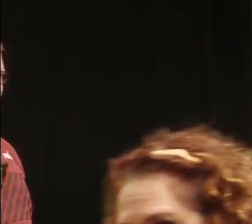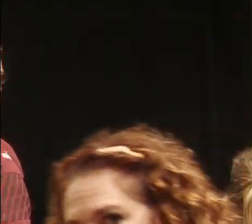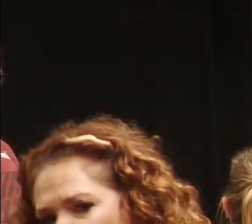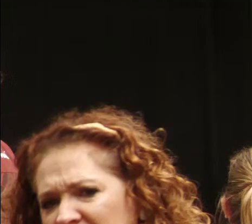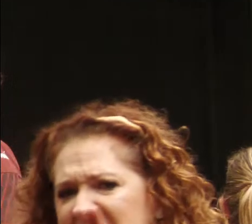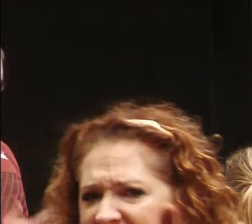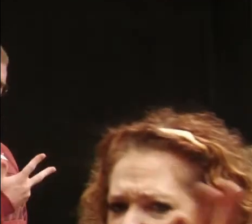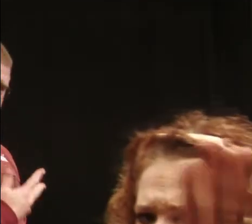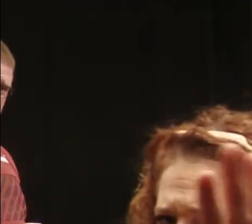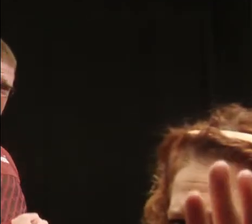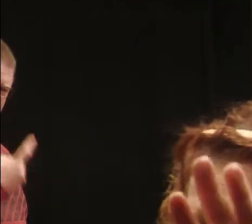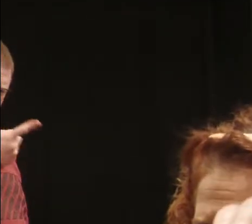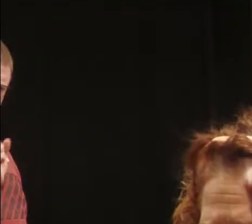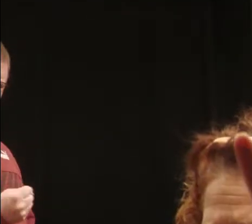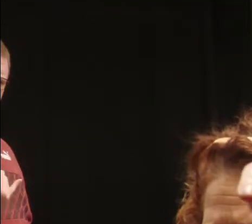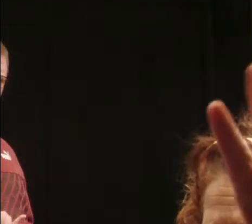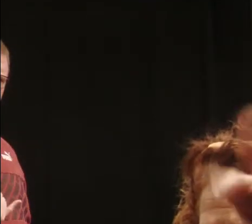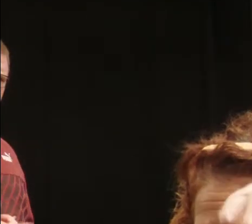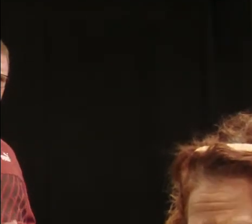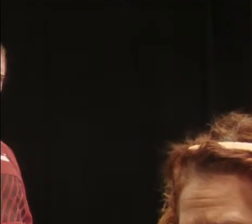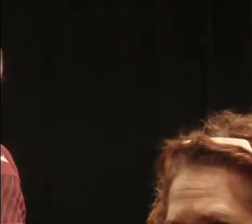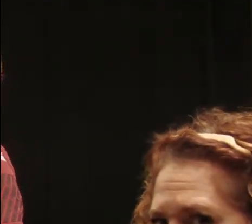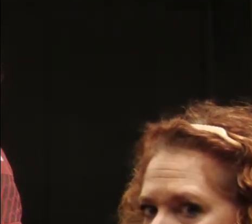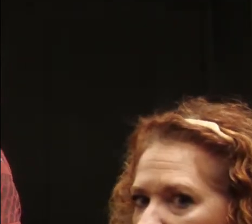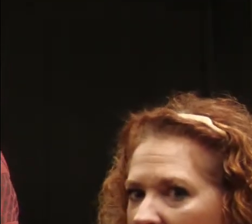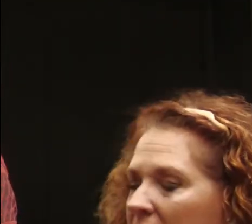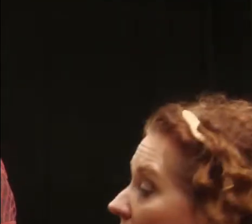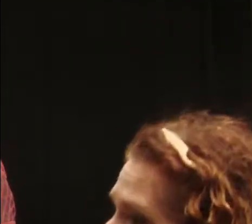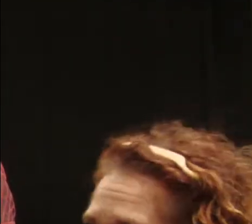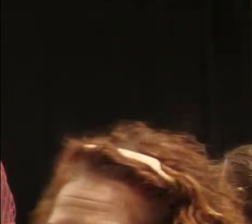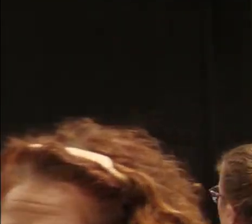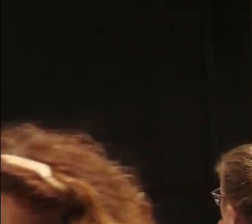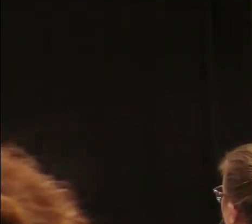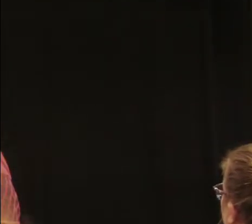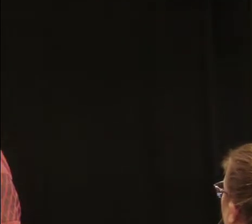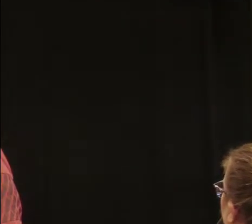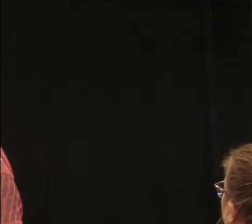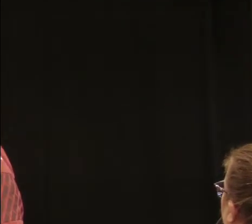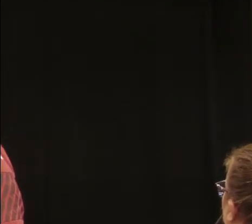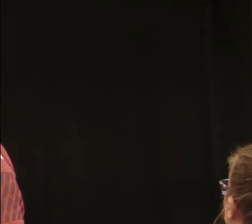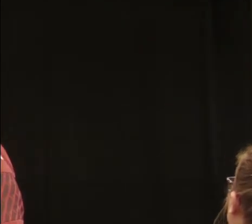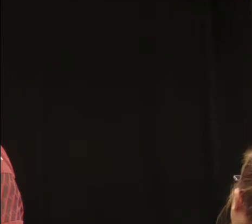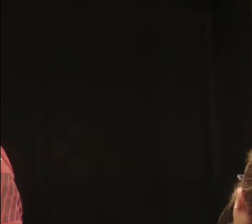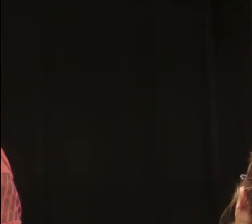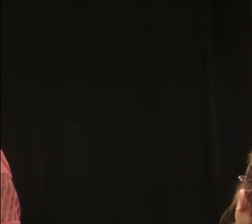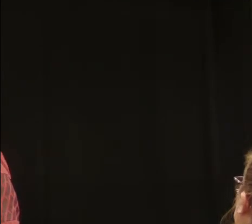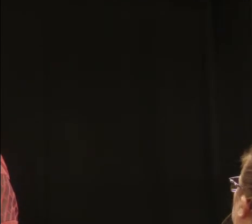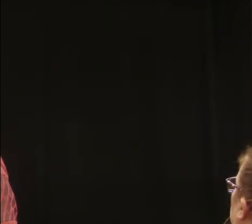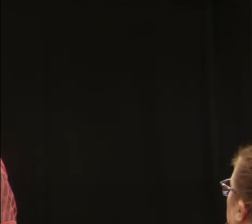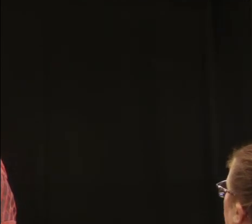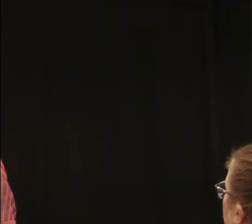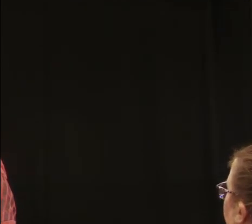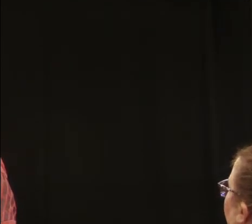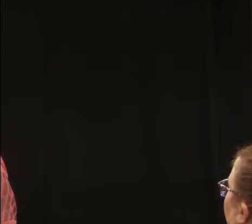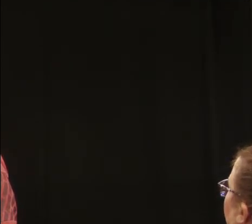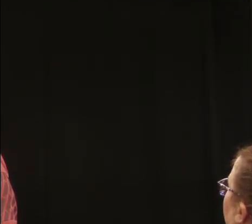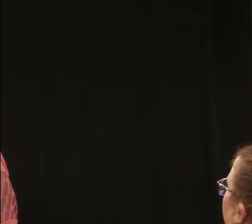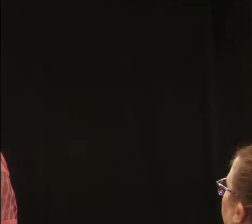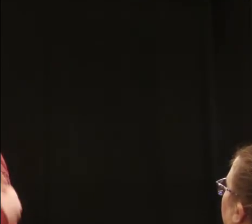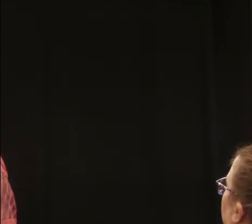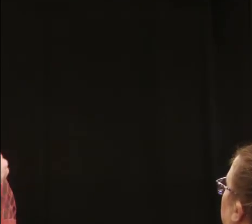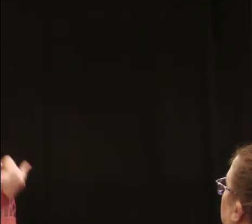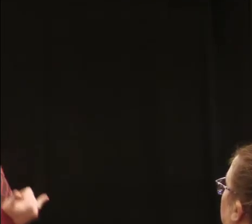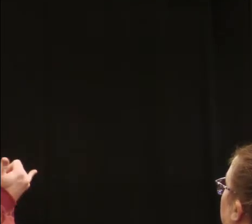Oh, this is not. That's it. It's off, right? No, it's on and it's recording audio. So just careful. Well,